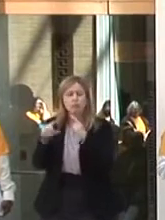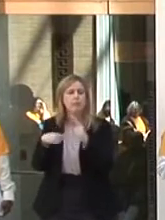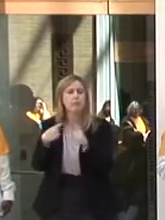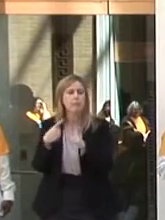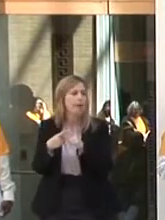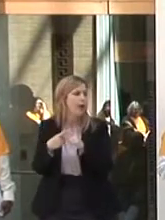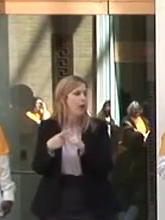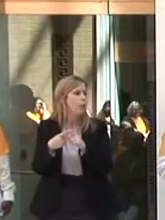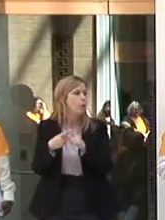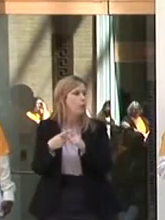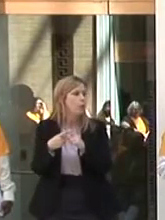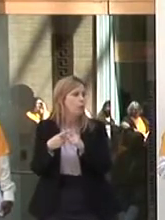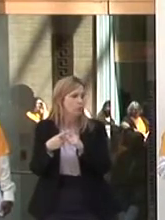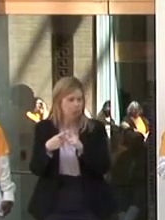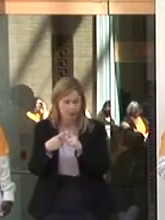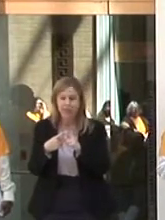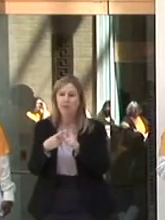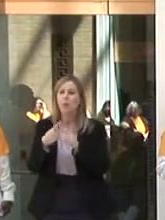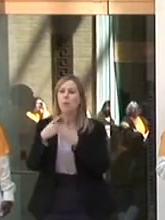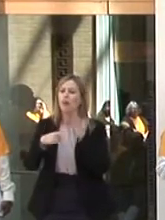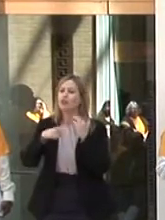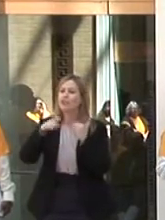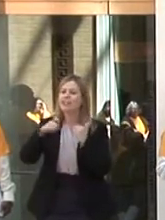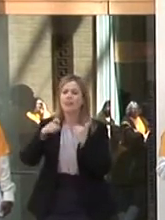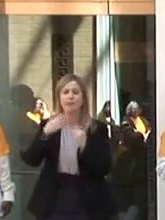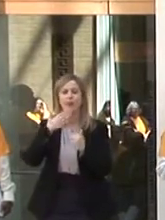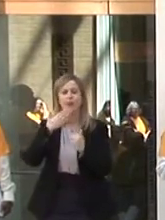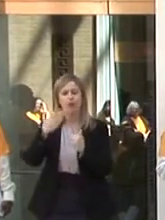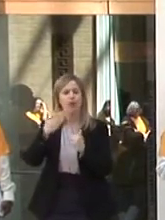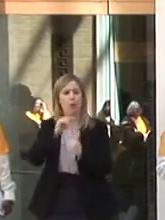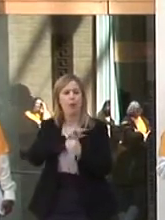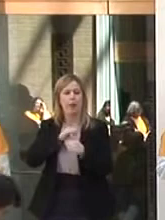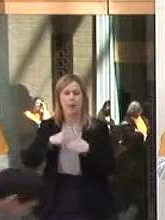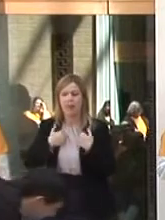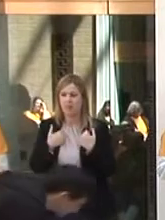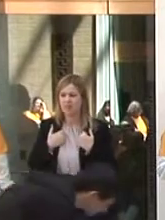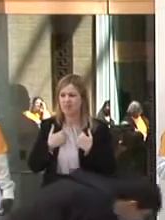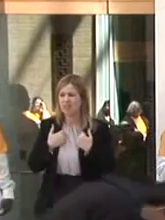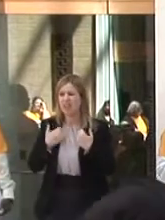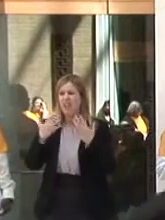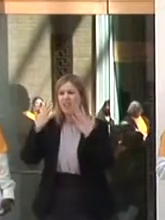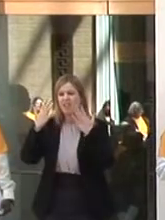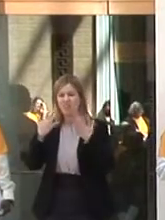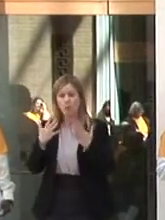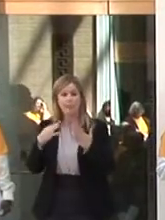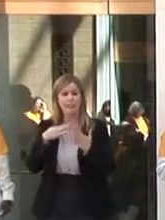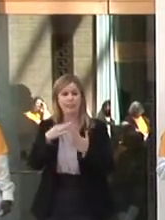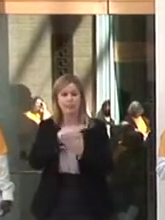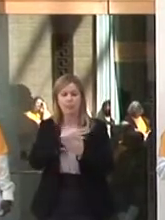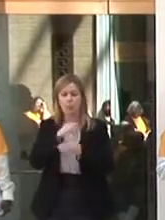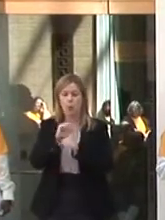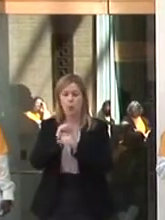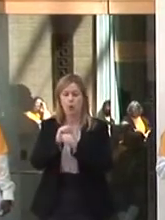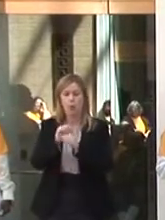That she needs in order to have a good quality of life. Unfortunately, the staff who work in